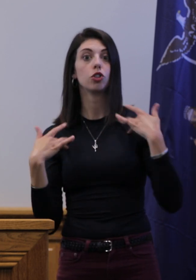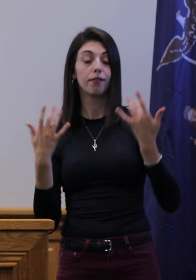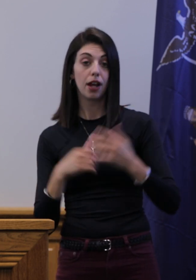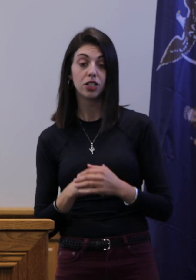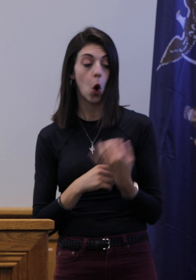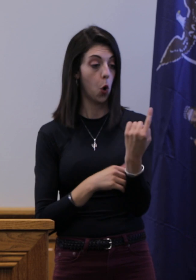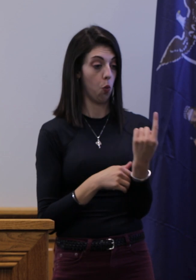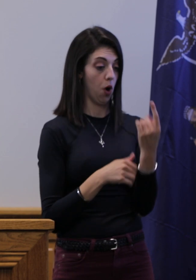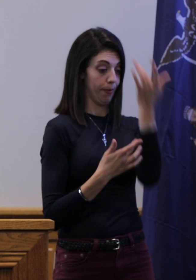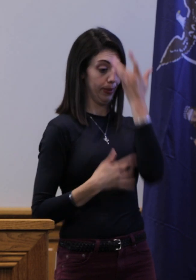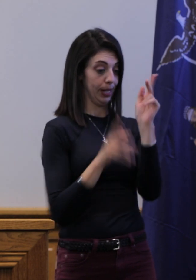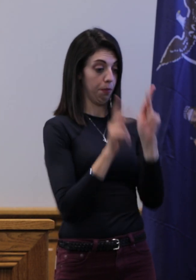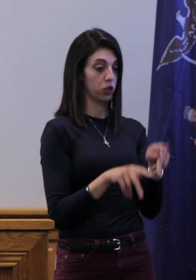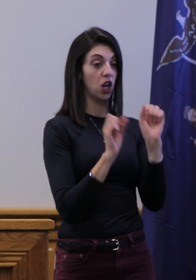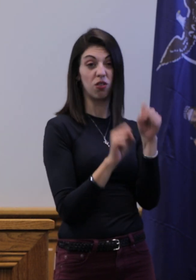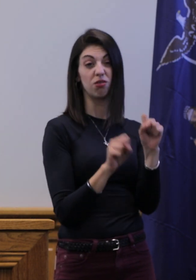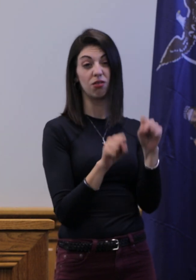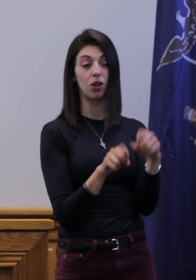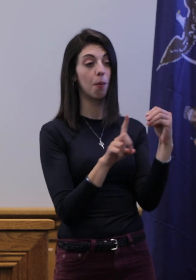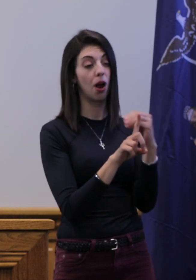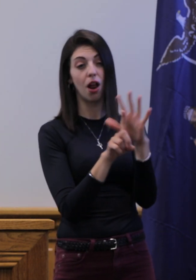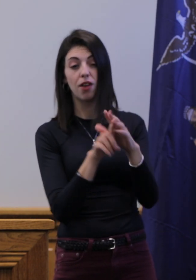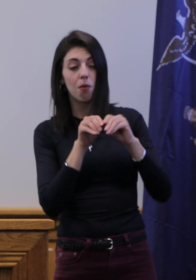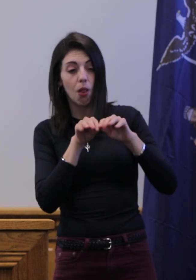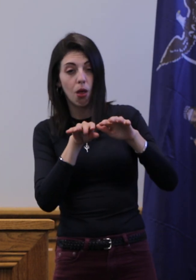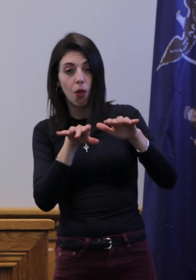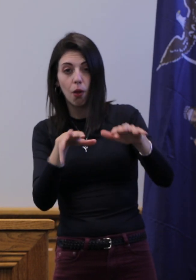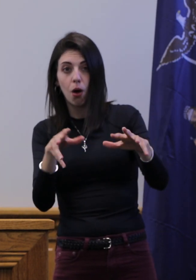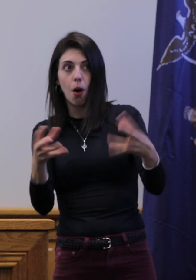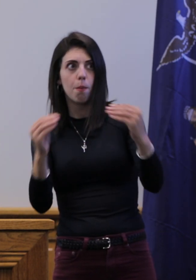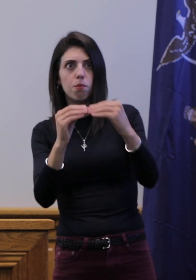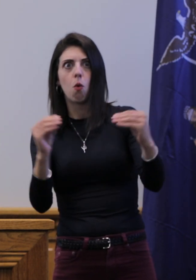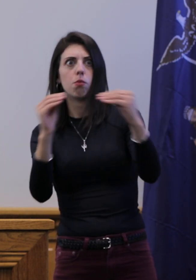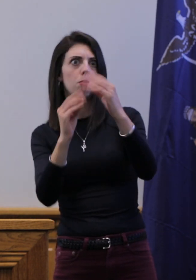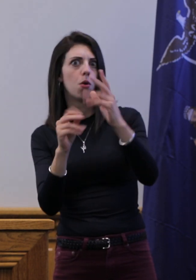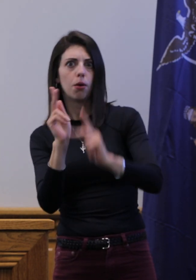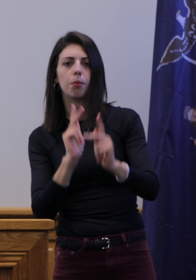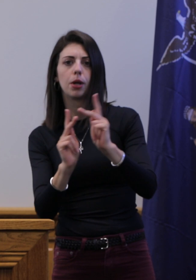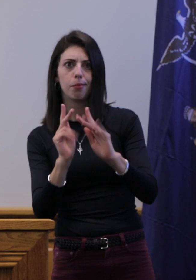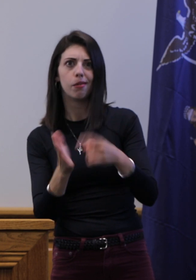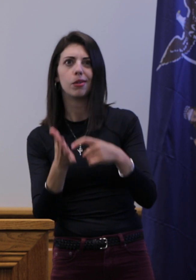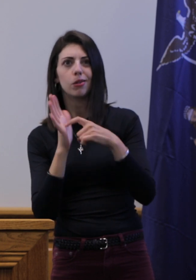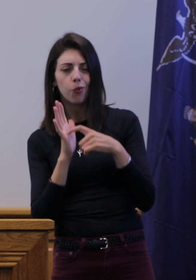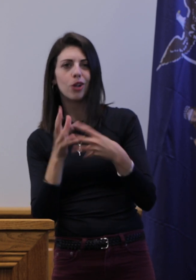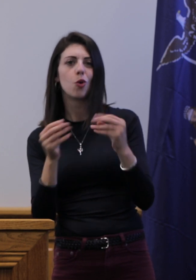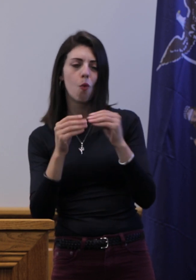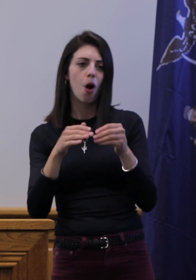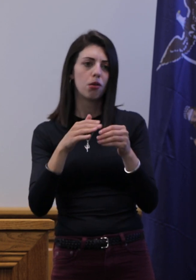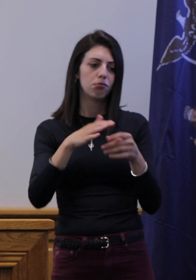to COVID-19. This means continued spread with many more people under mandatory isolation or